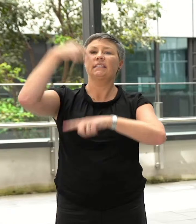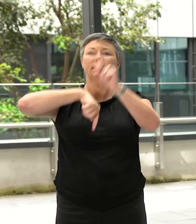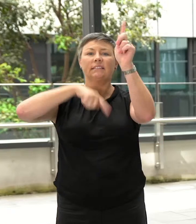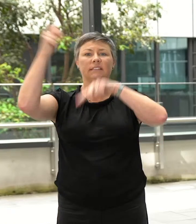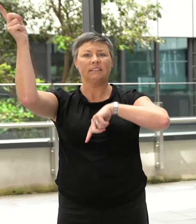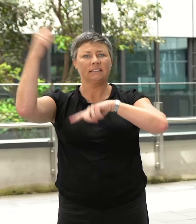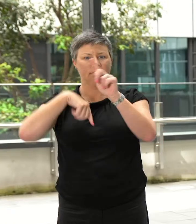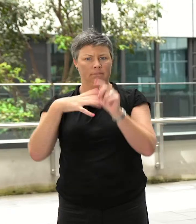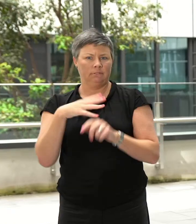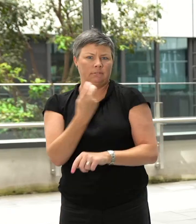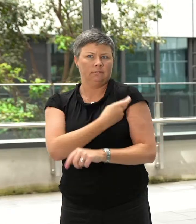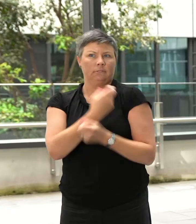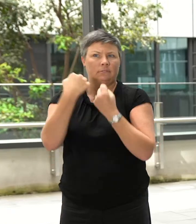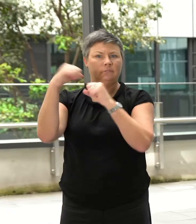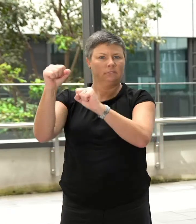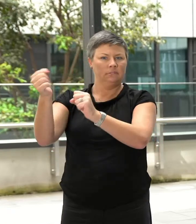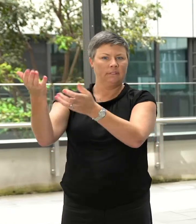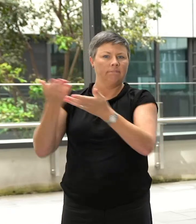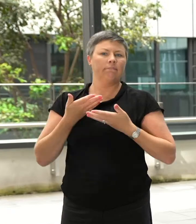this disease.